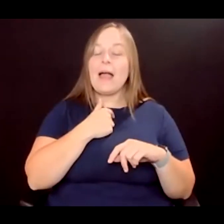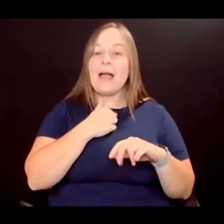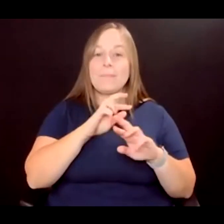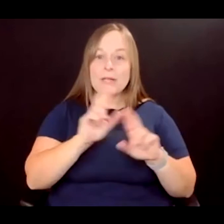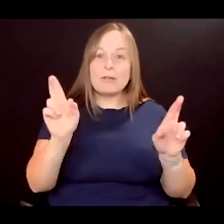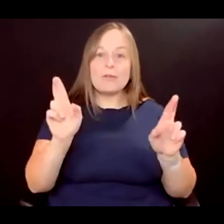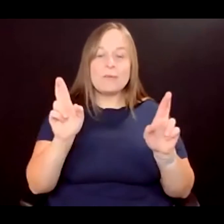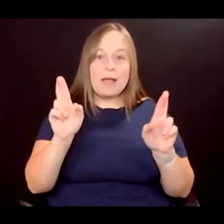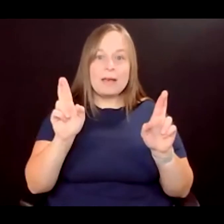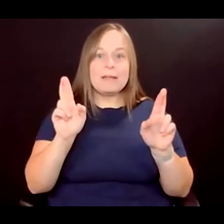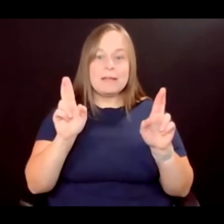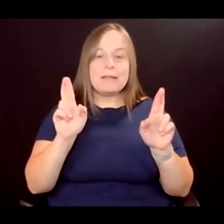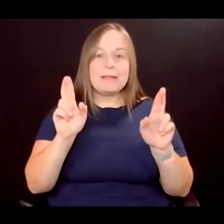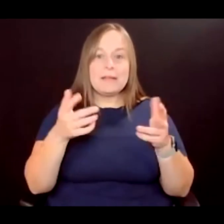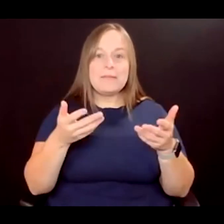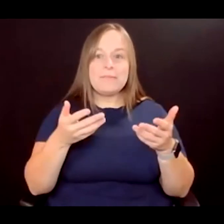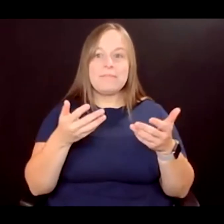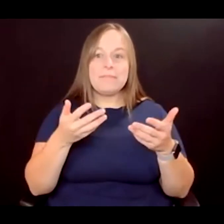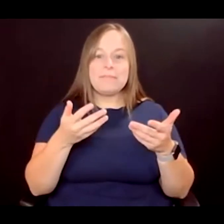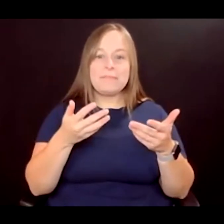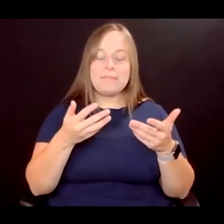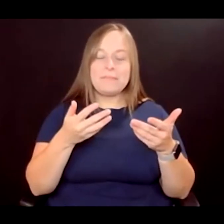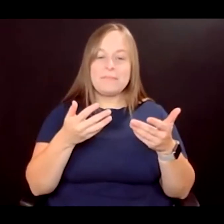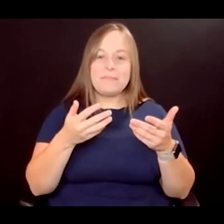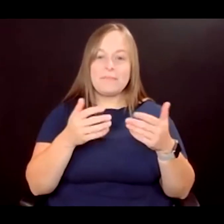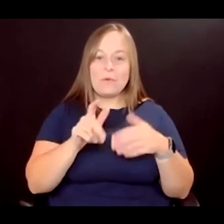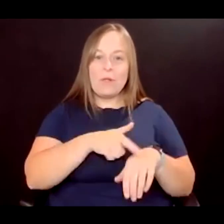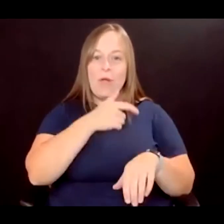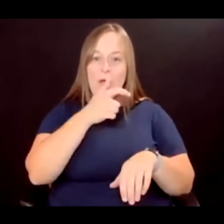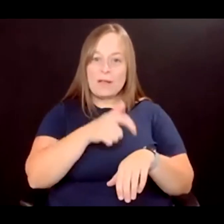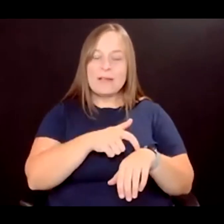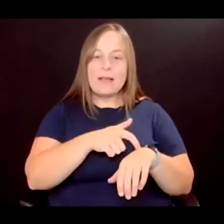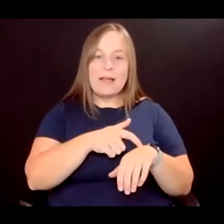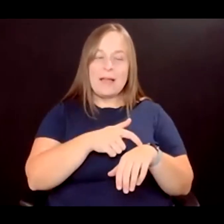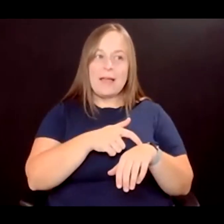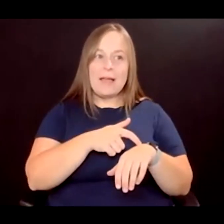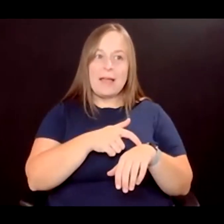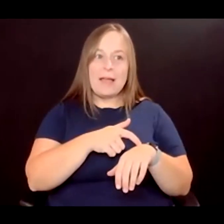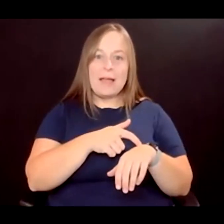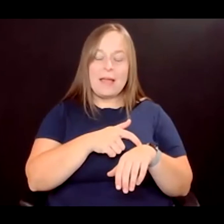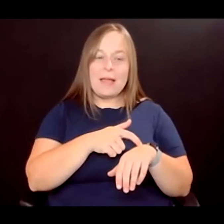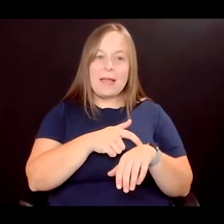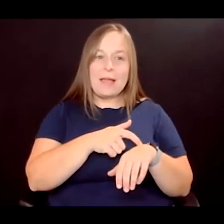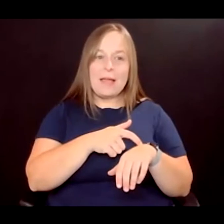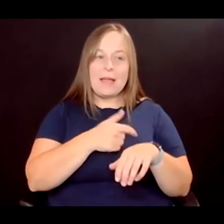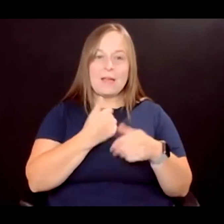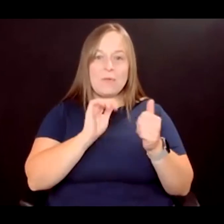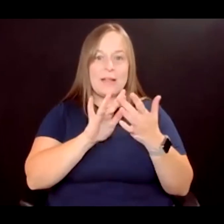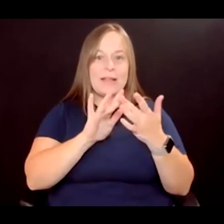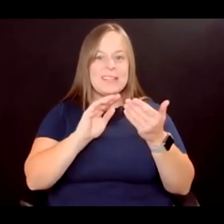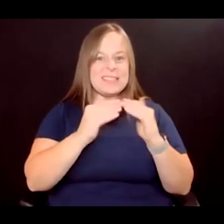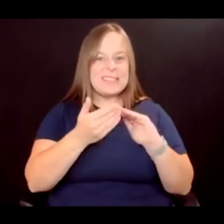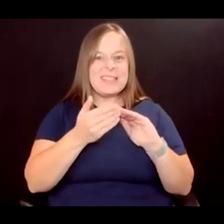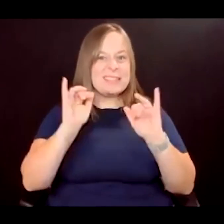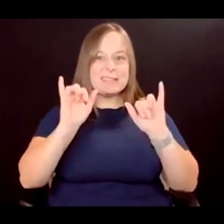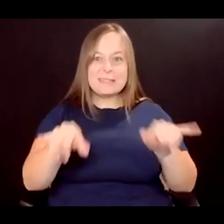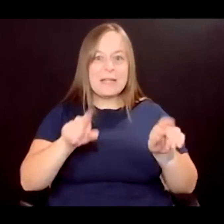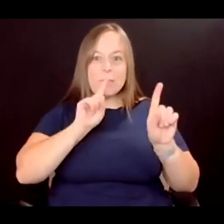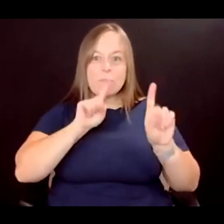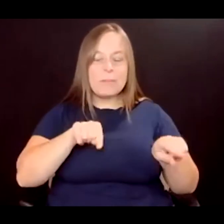here into getting to this position was last summer, when violence was on the rise